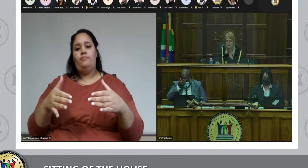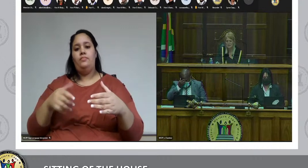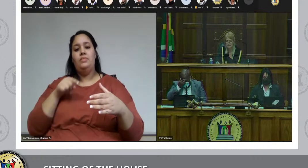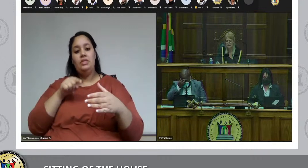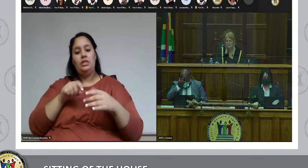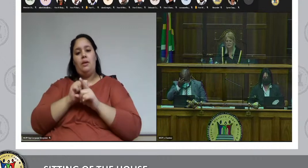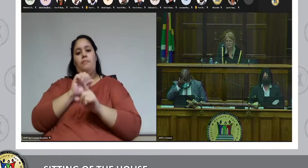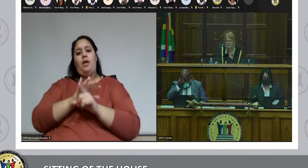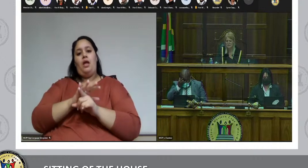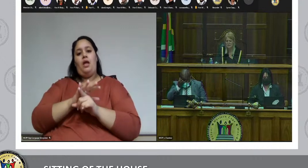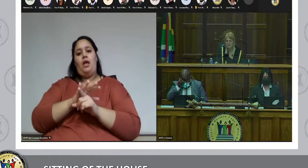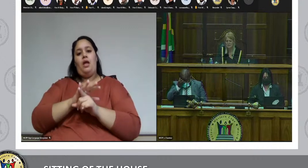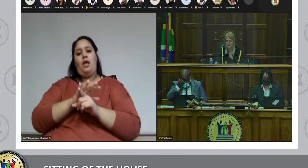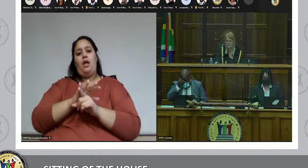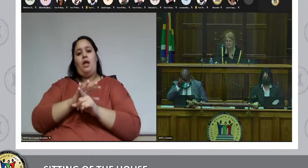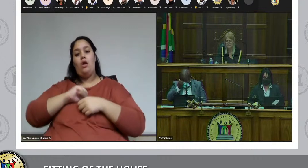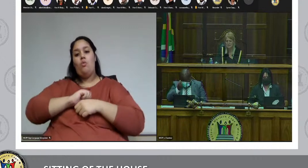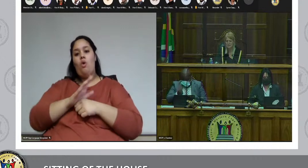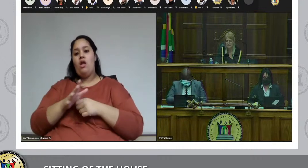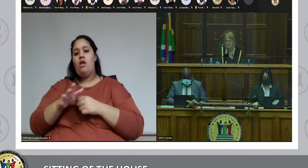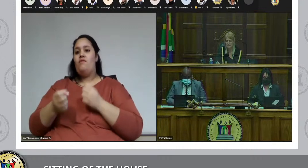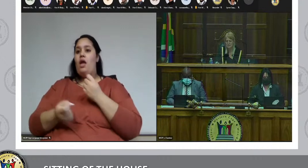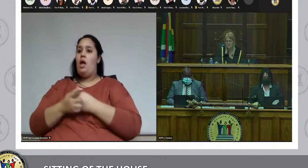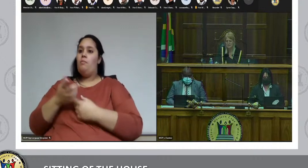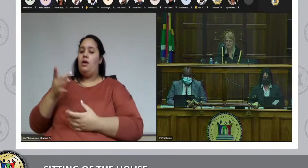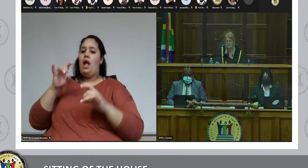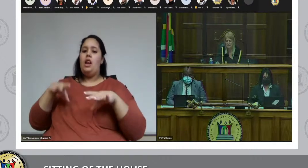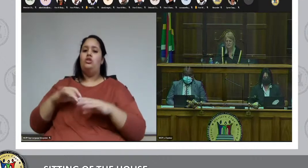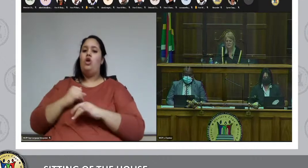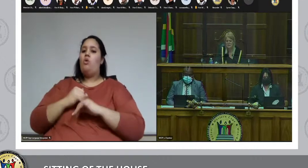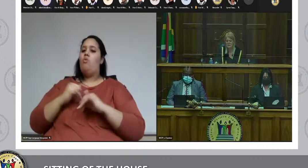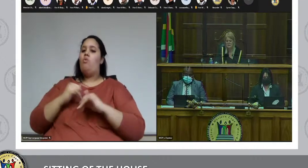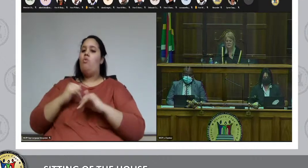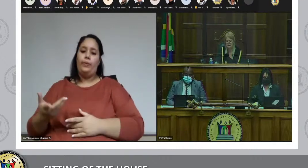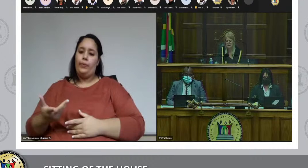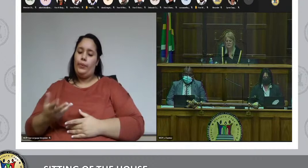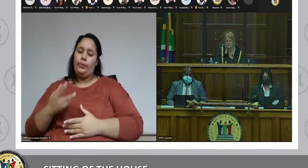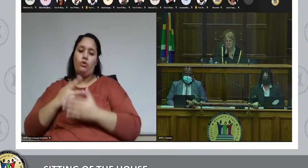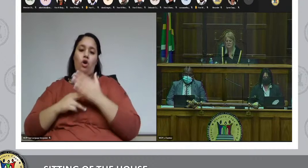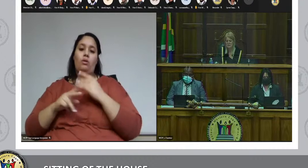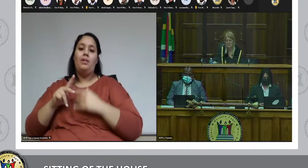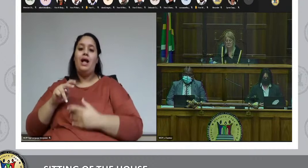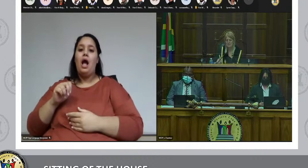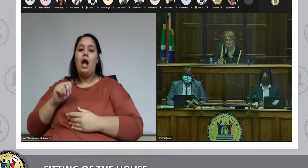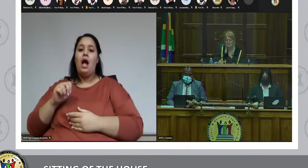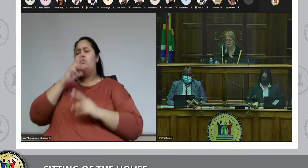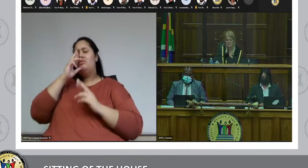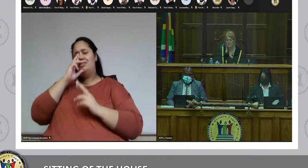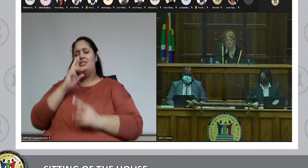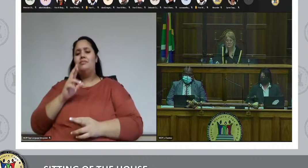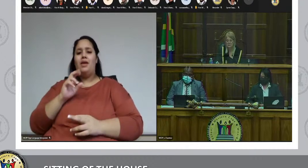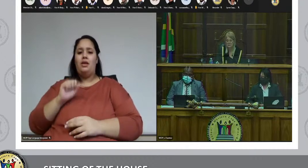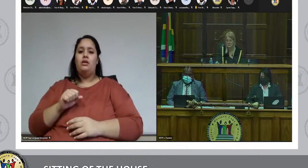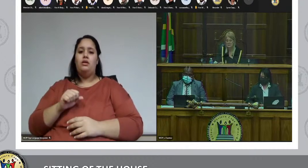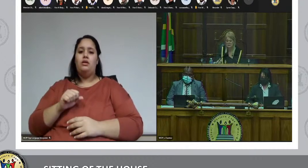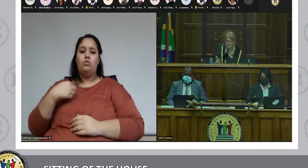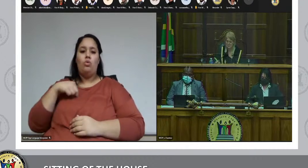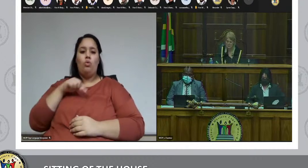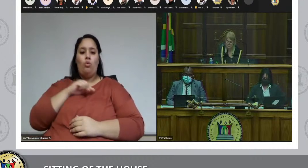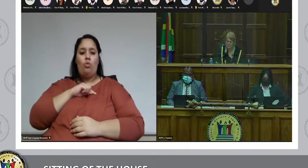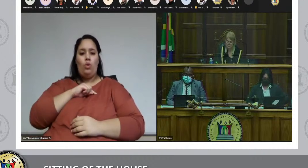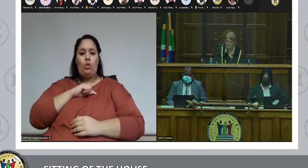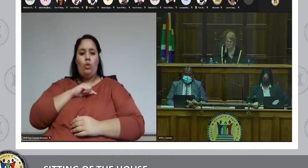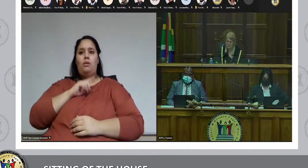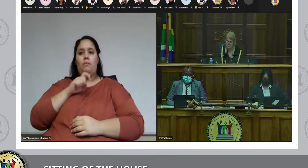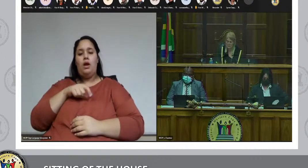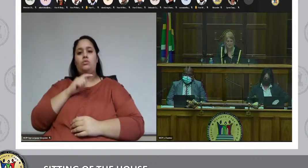effect that the second wave couldn't feature in Kaya Licha. So, Honourable Kama, with respect, my friend, let's get